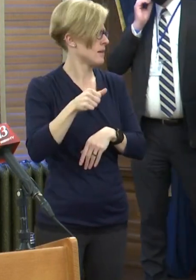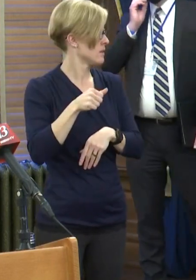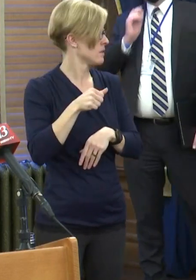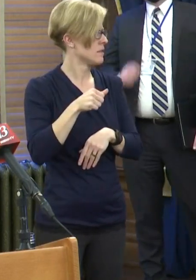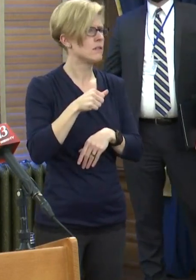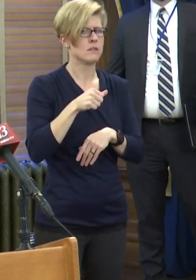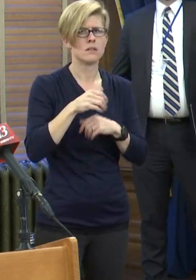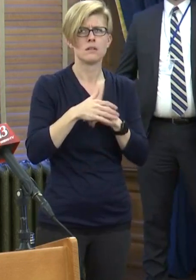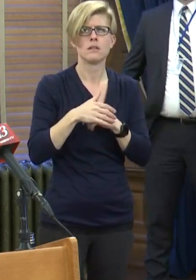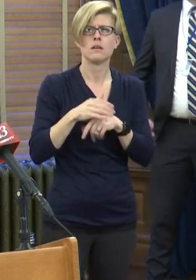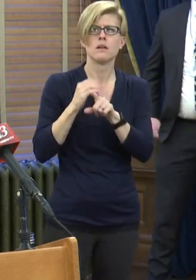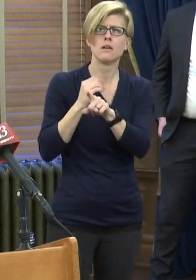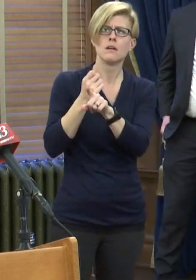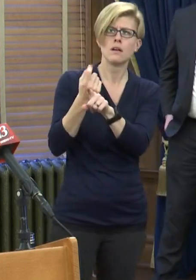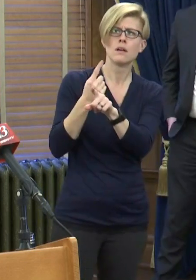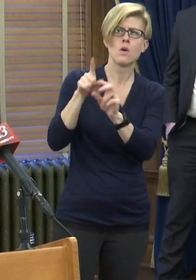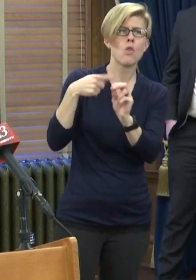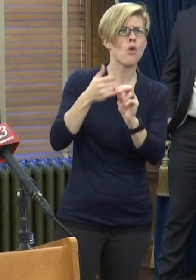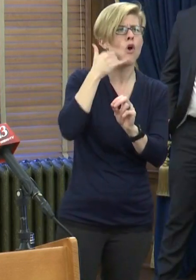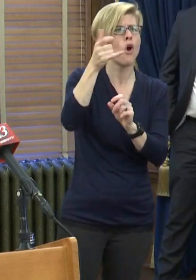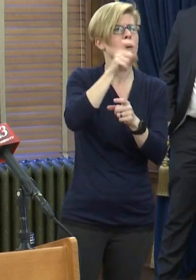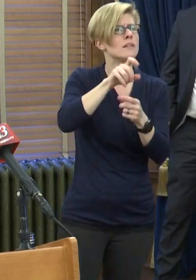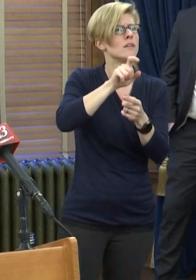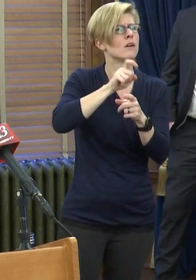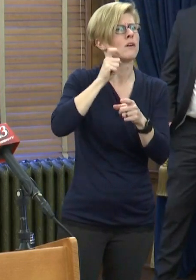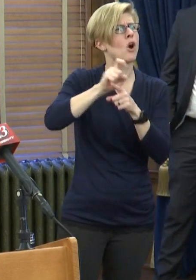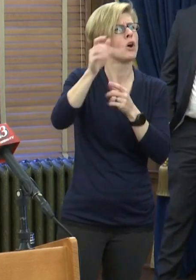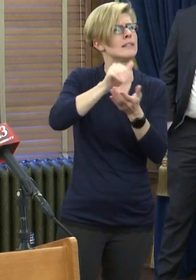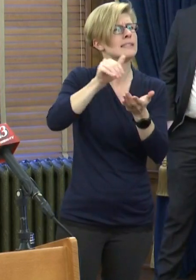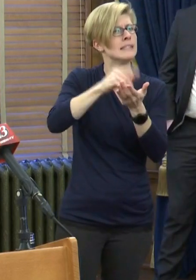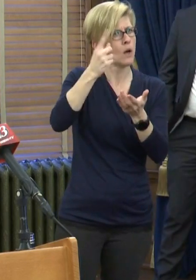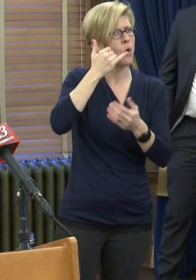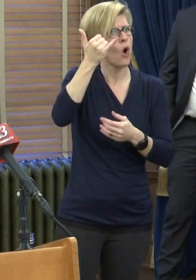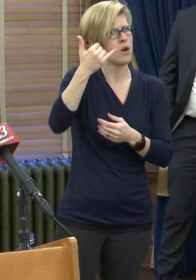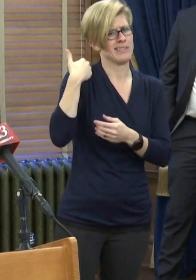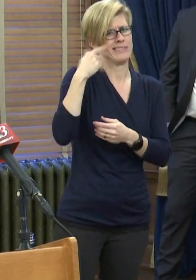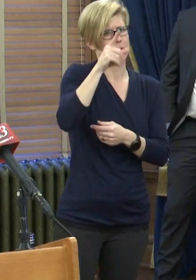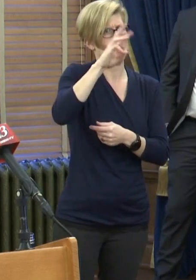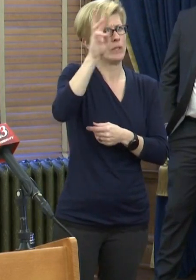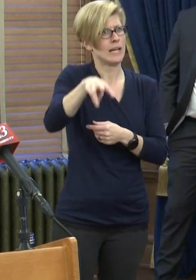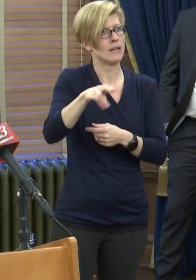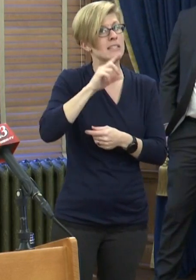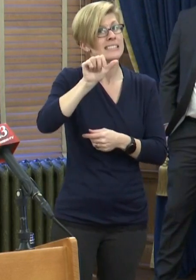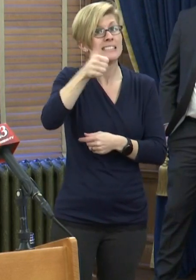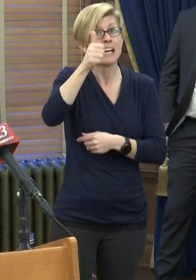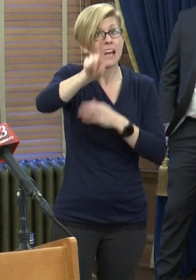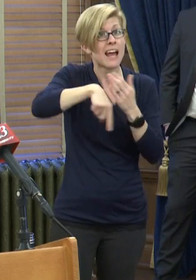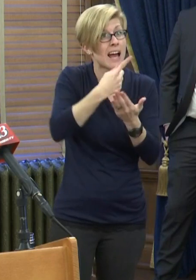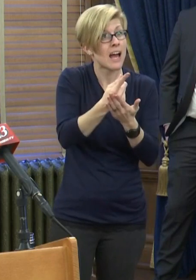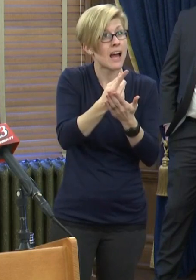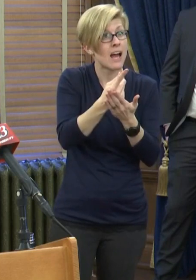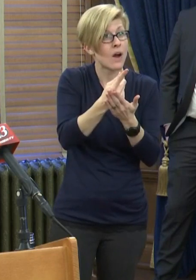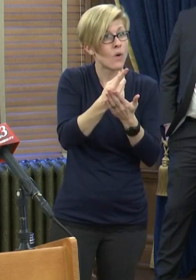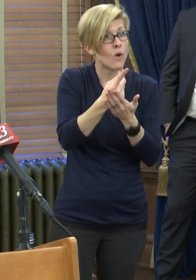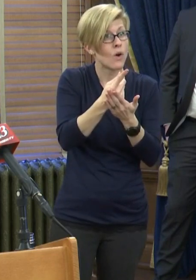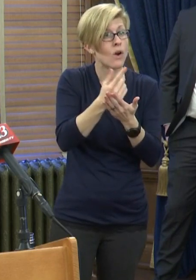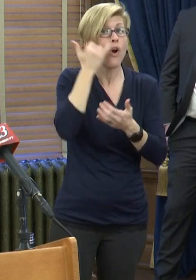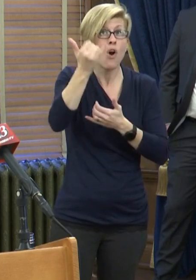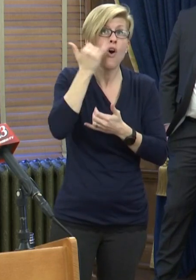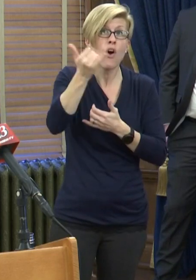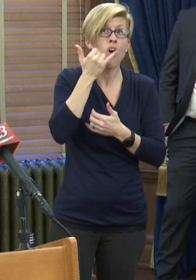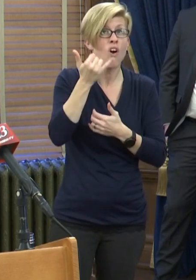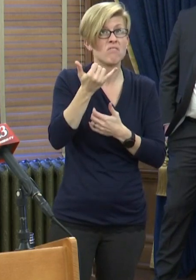then what about the call center? Just last week we had people calling in at Wichita that spent 10 hours that day, called 150, 200